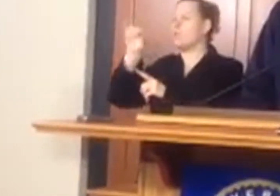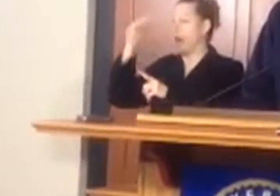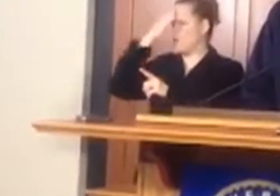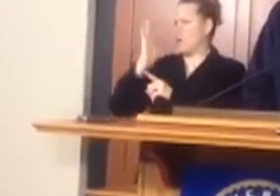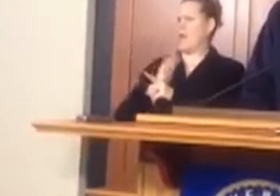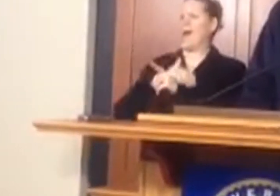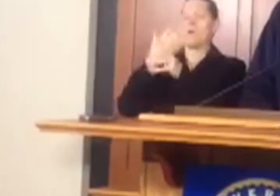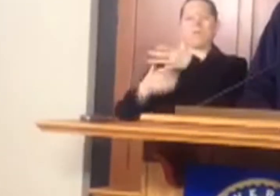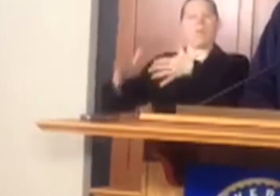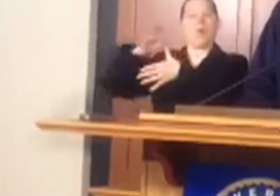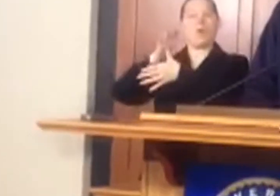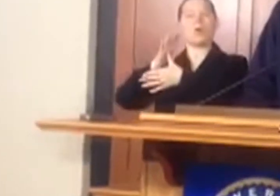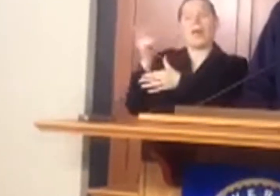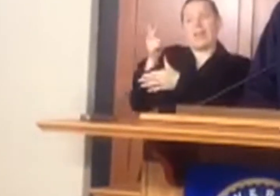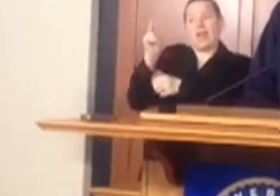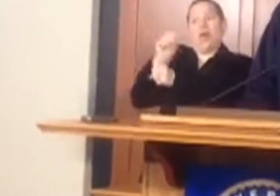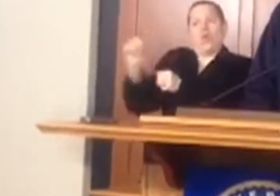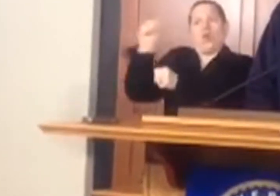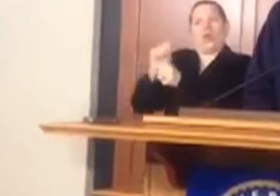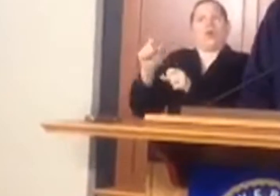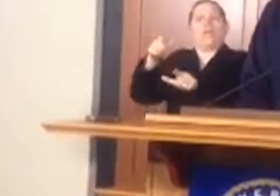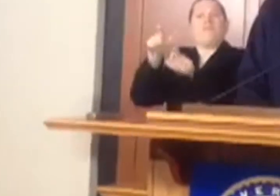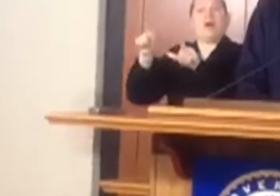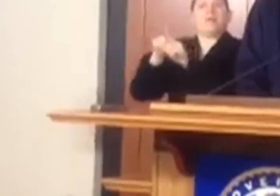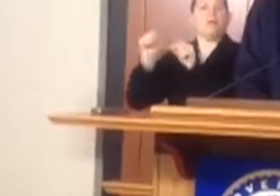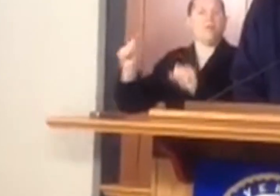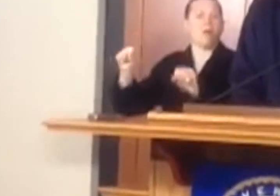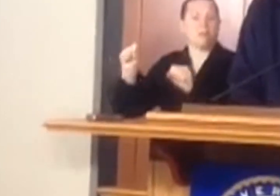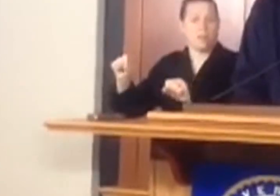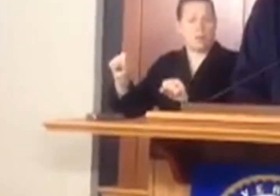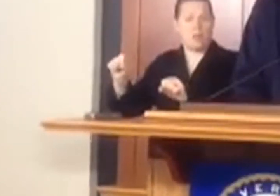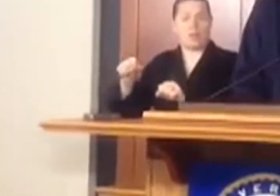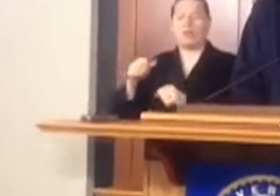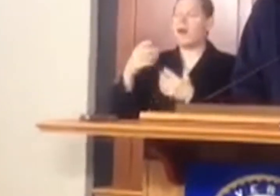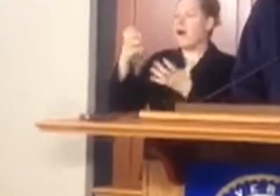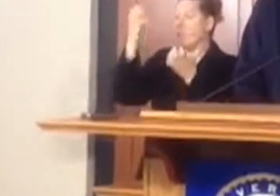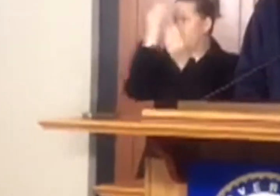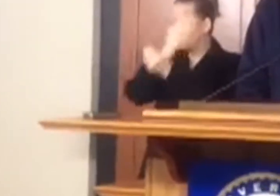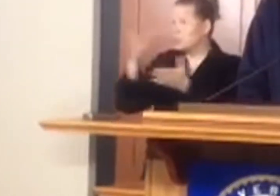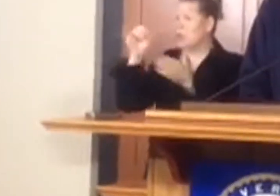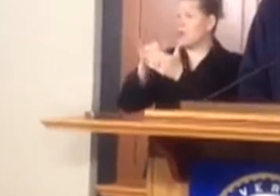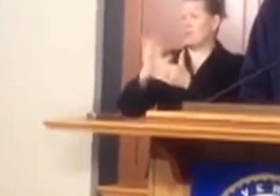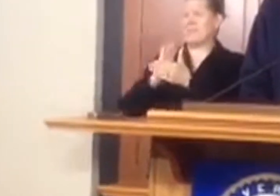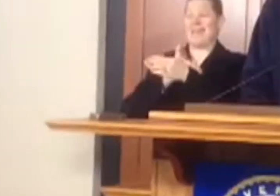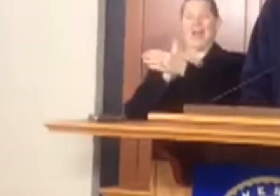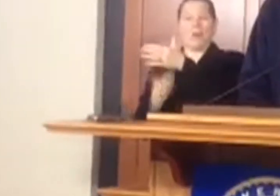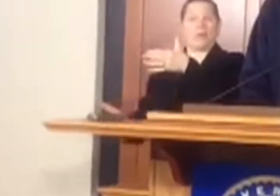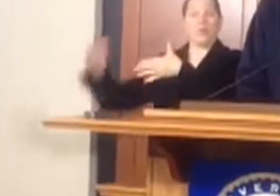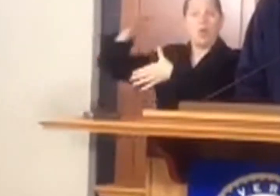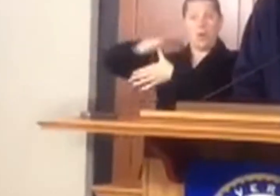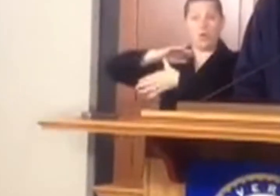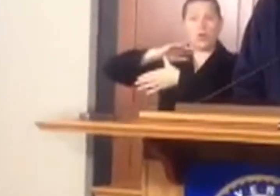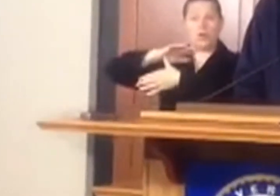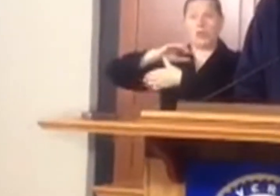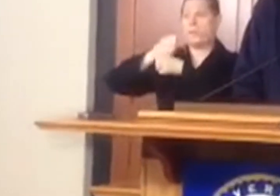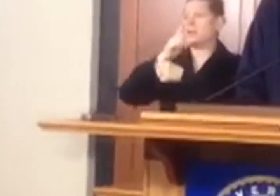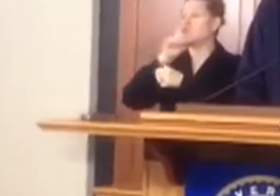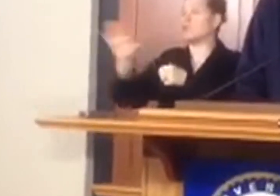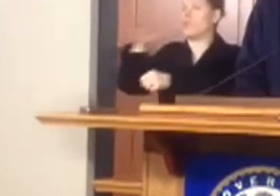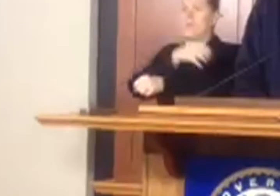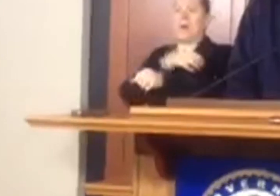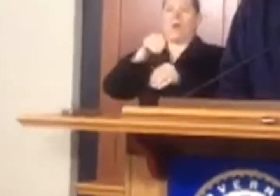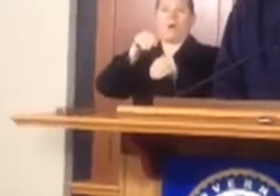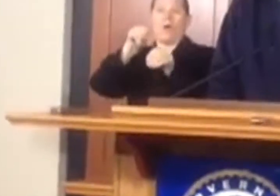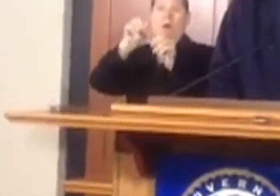can to move as quickly as they can. I want everyone to know that this remains our top priority. I would also like to point